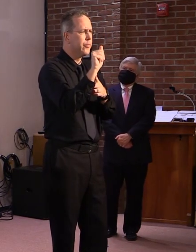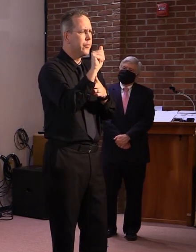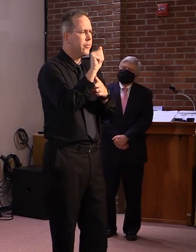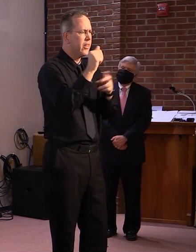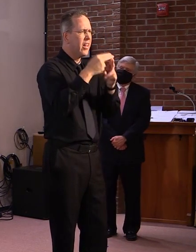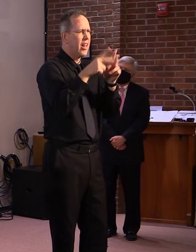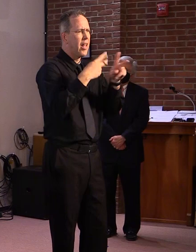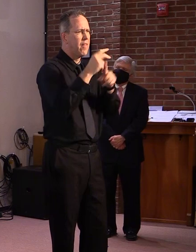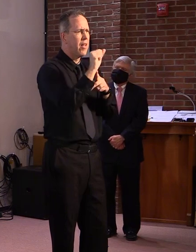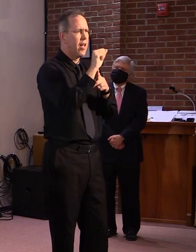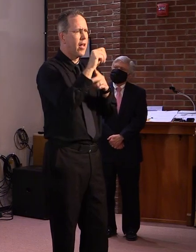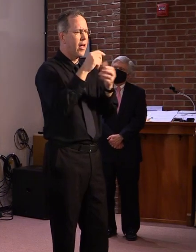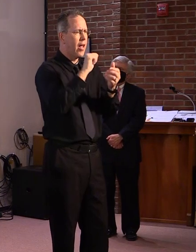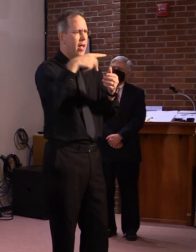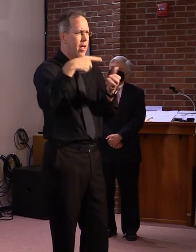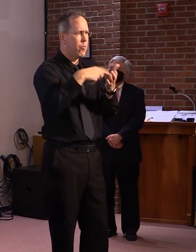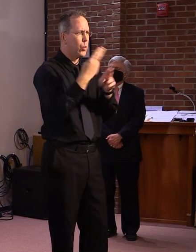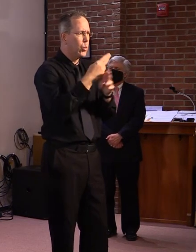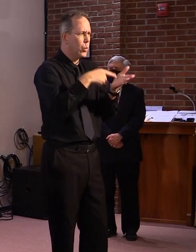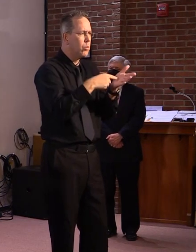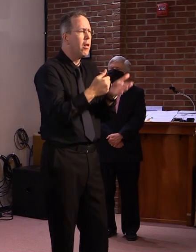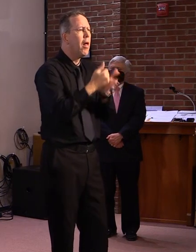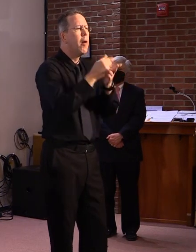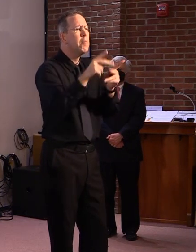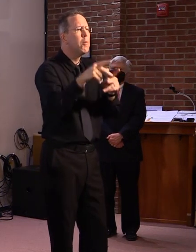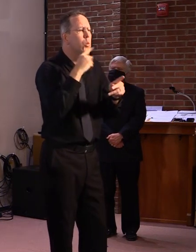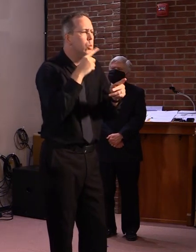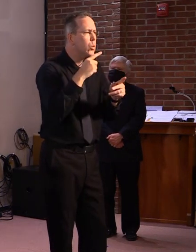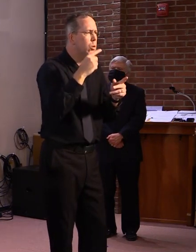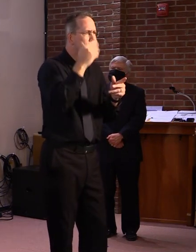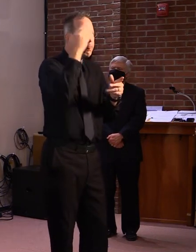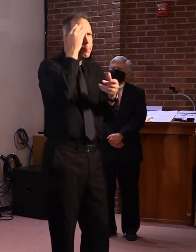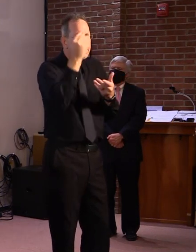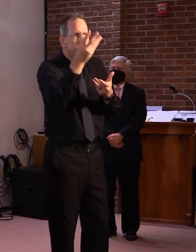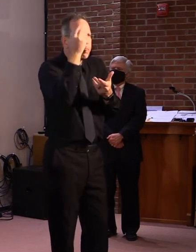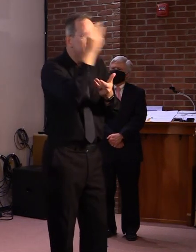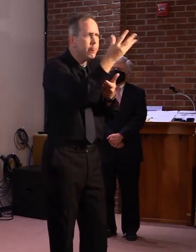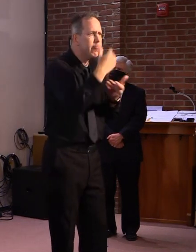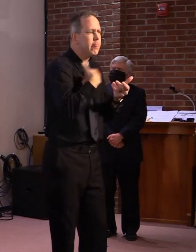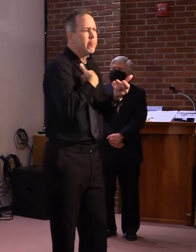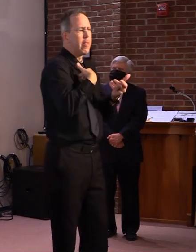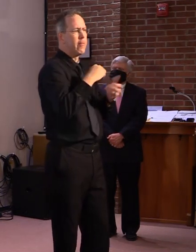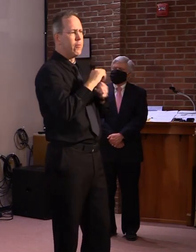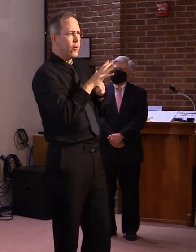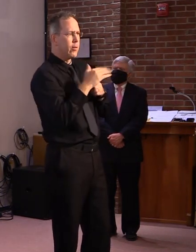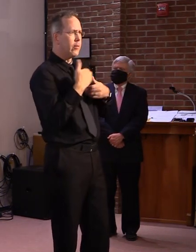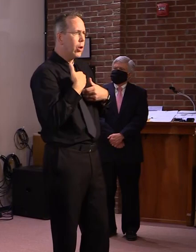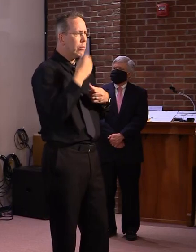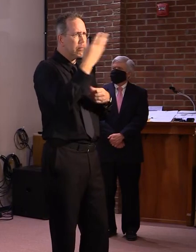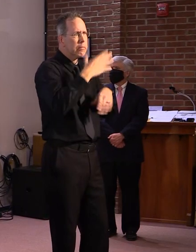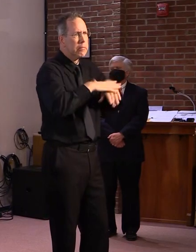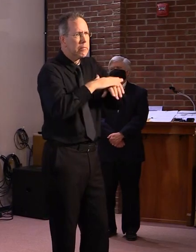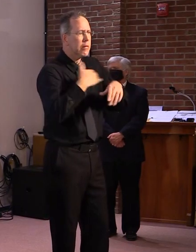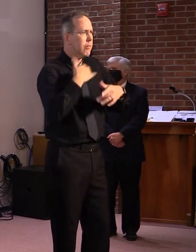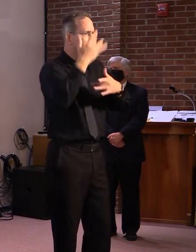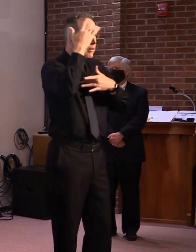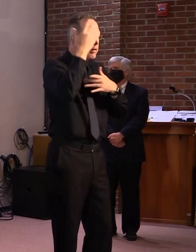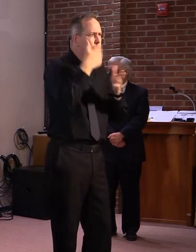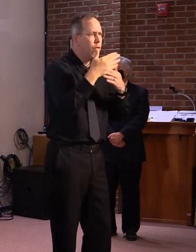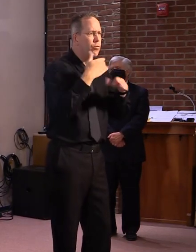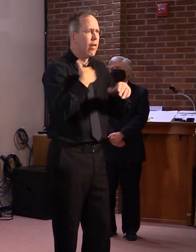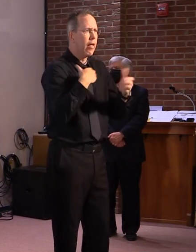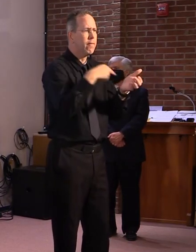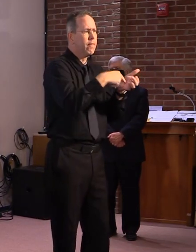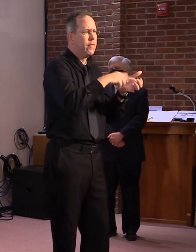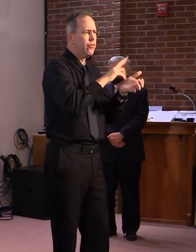saying. It's not a... And Sarah Alert would actually be able to track the